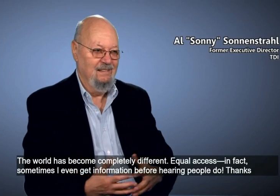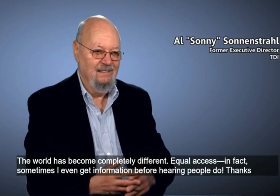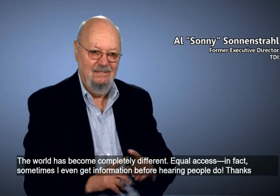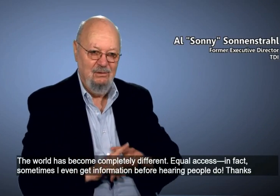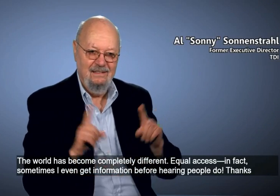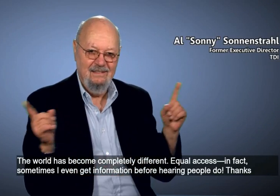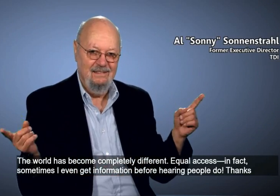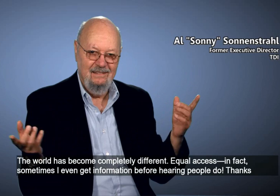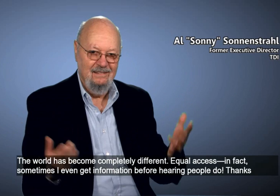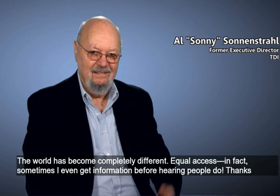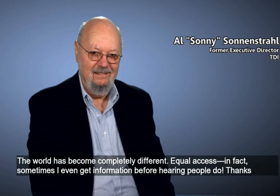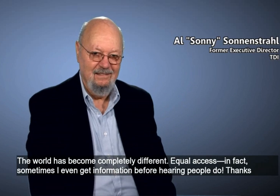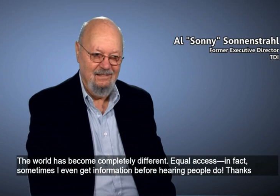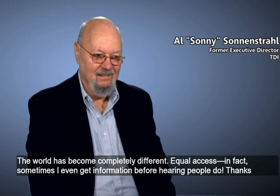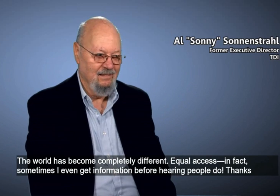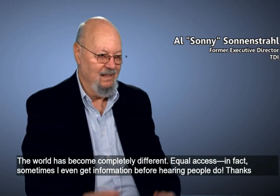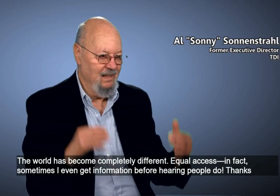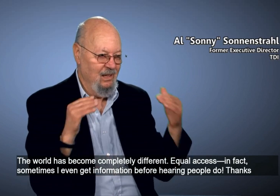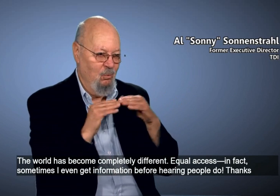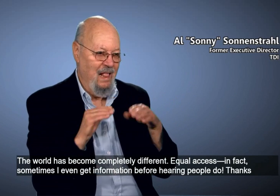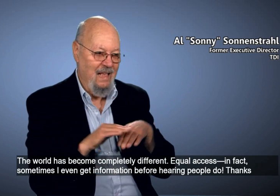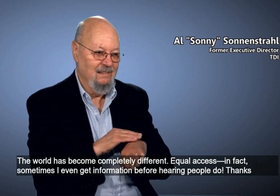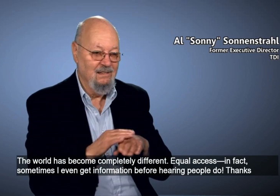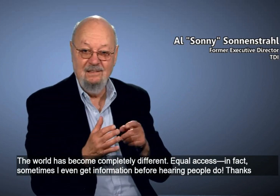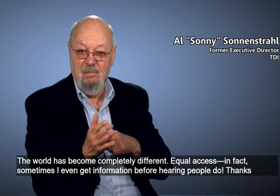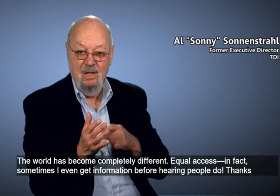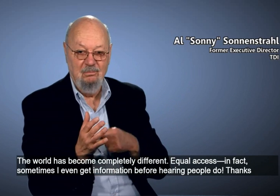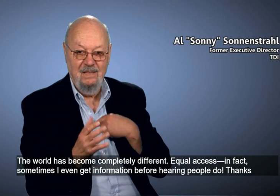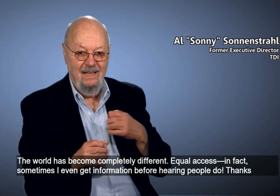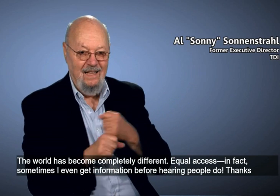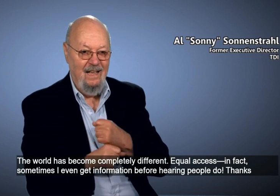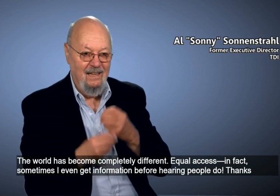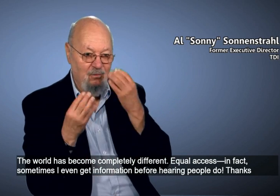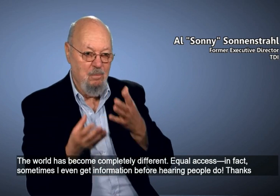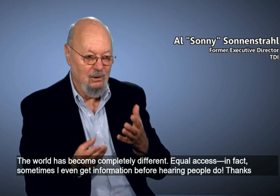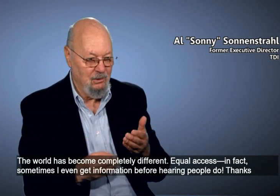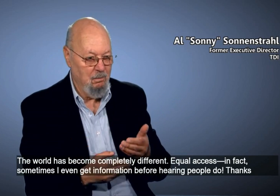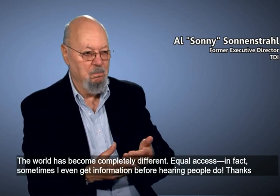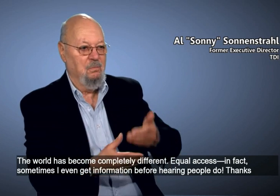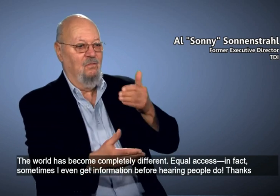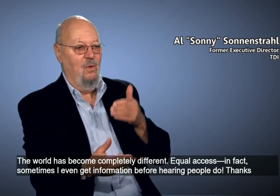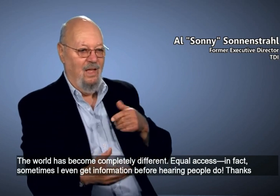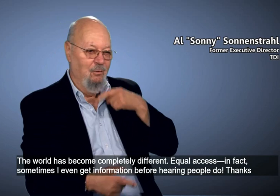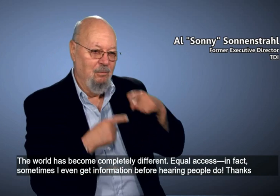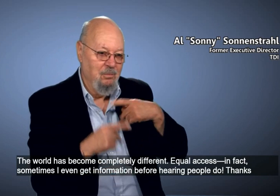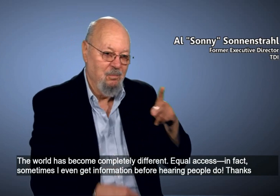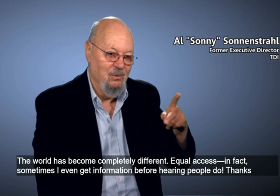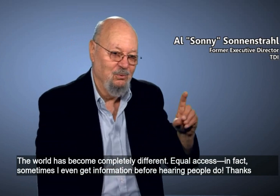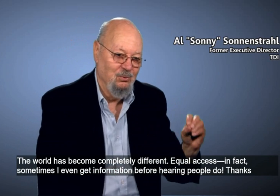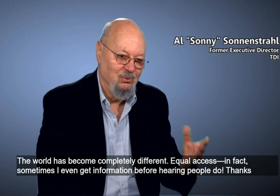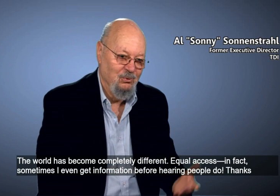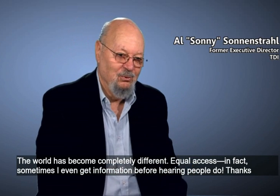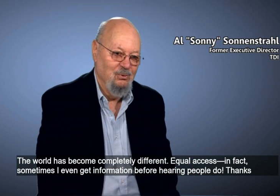The world has become completely different. Equal access. In fact, sometimes I even get information before hearing people